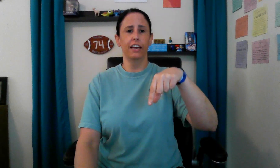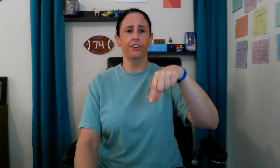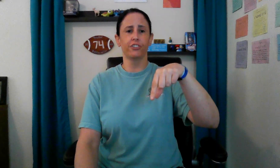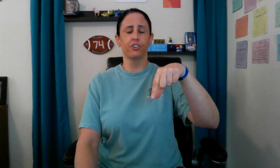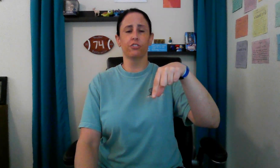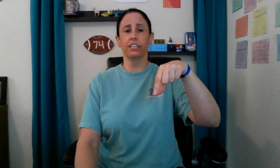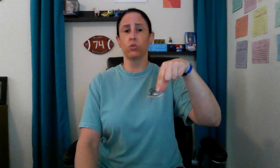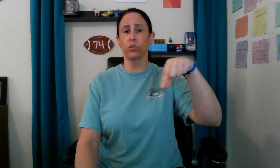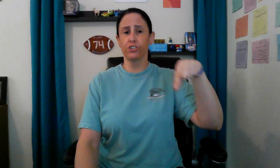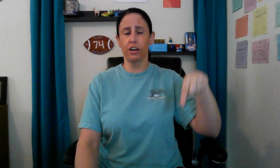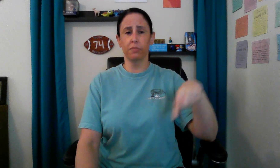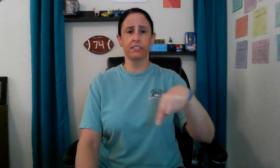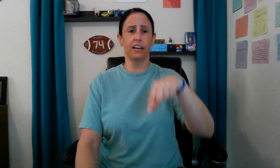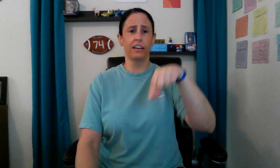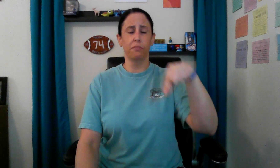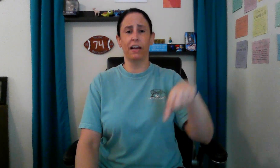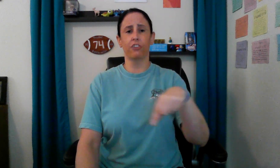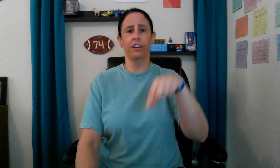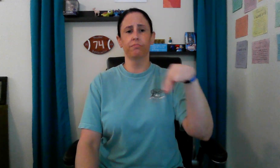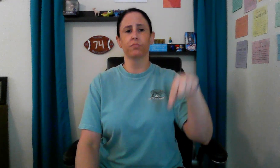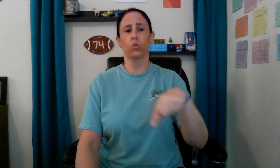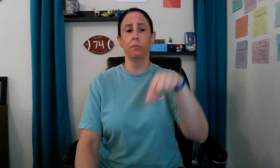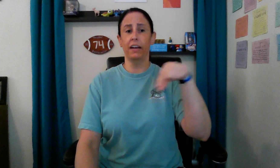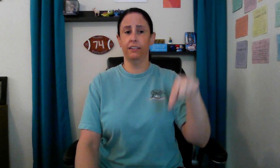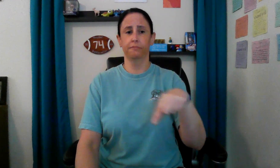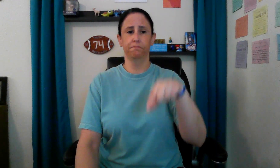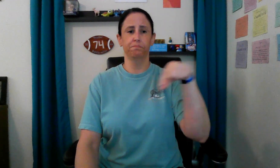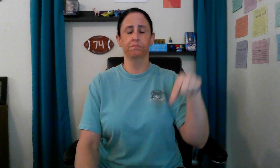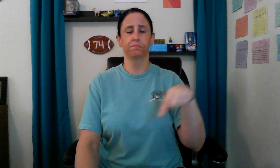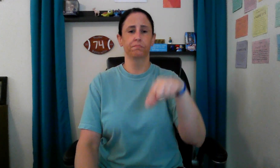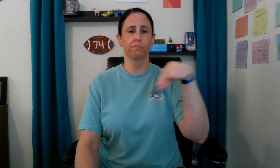you're circling towards your dominant side and back around. Quebec.